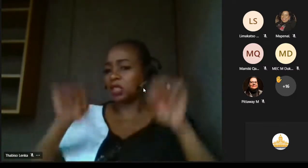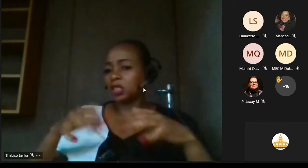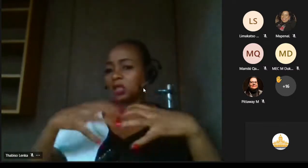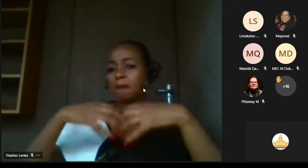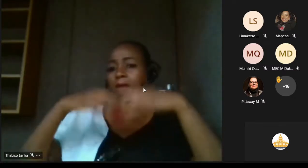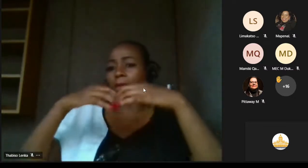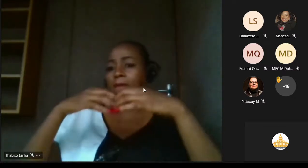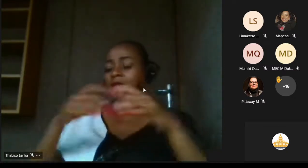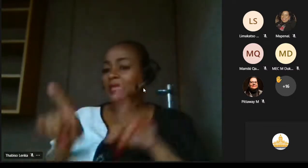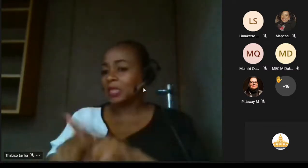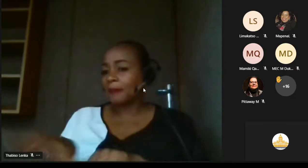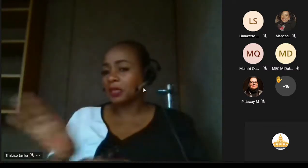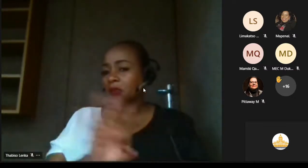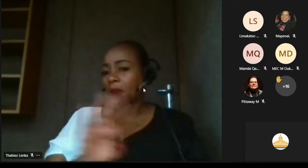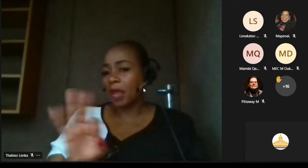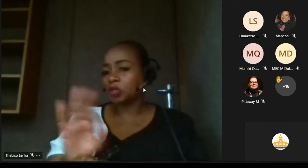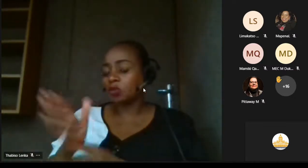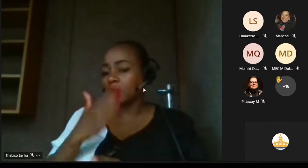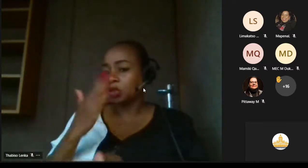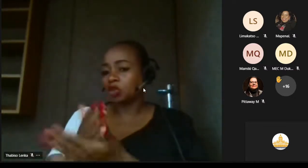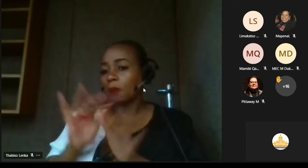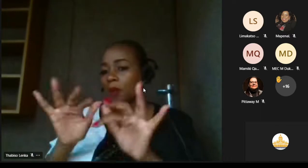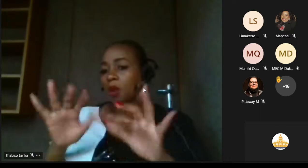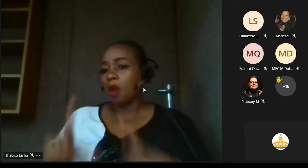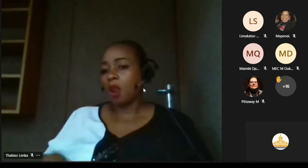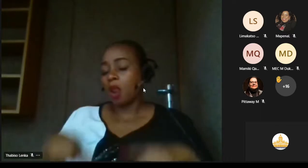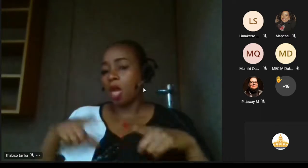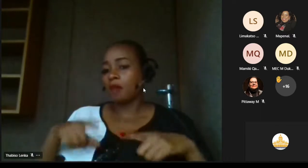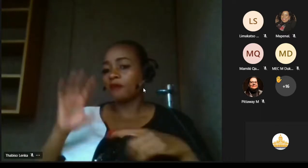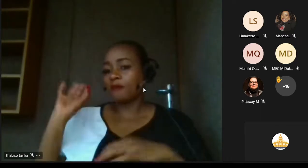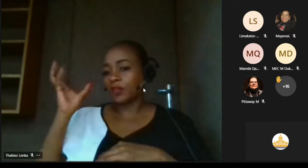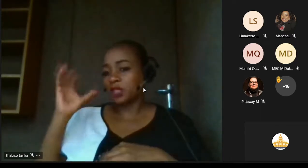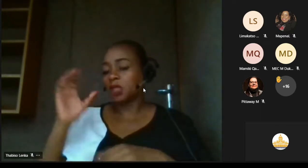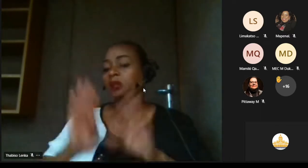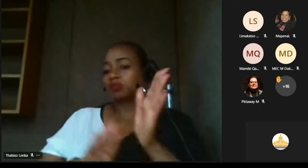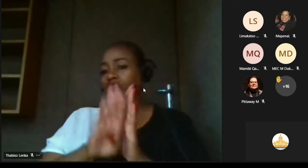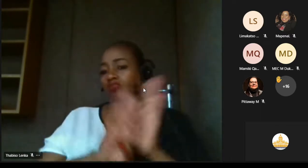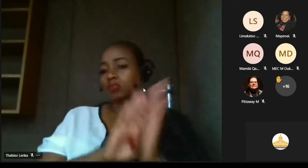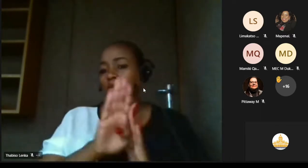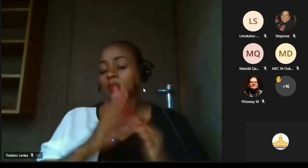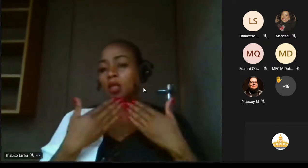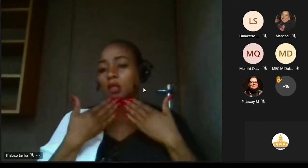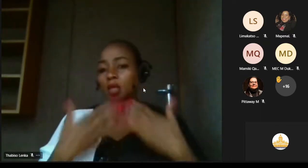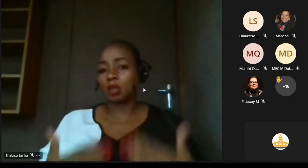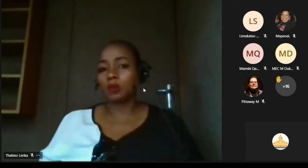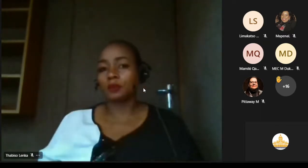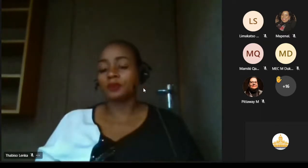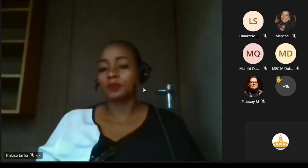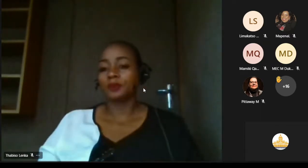plans that are derived to better the lives of the people of this province and our country. I thank you.